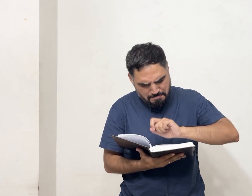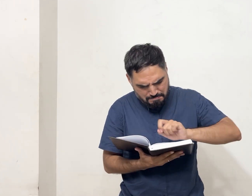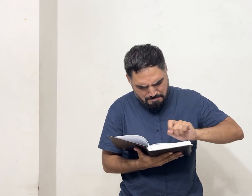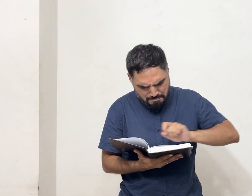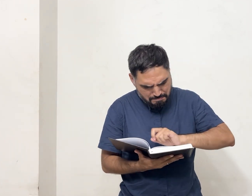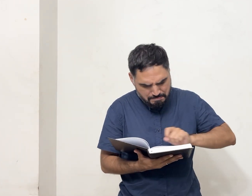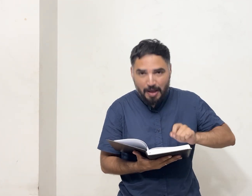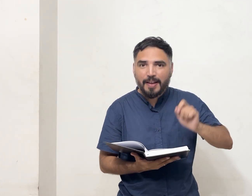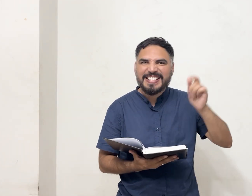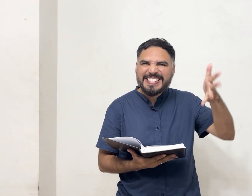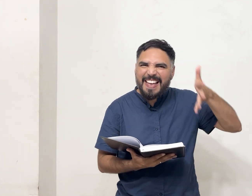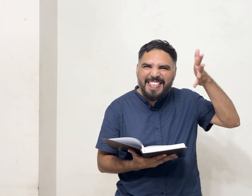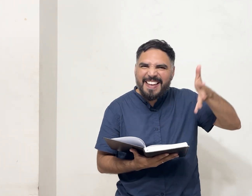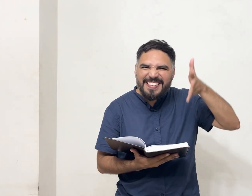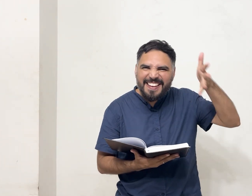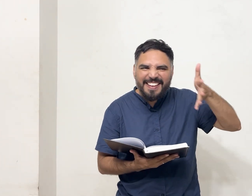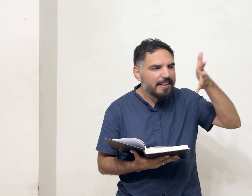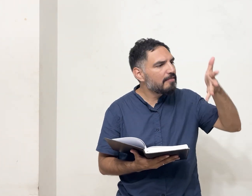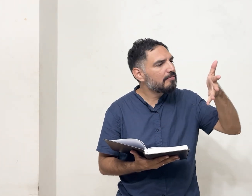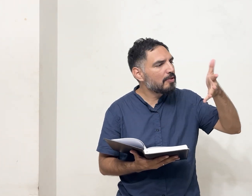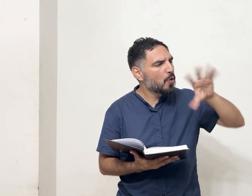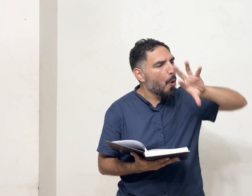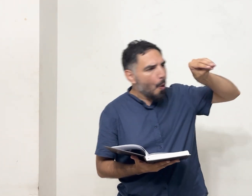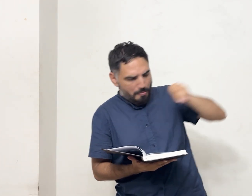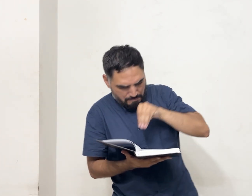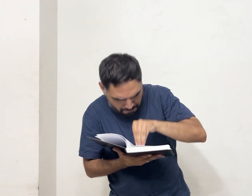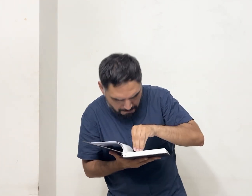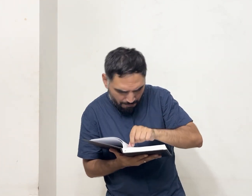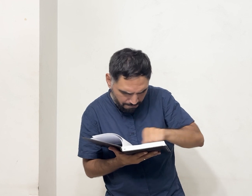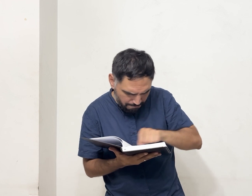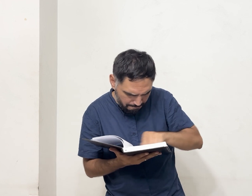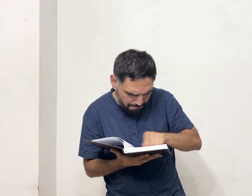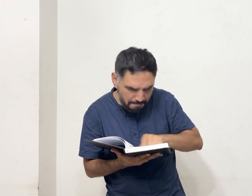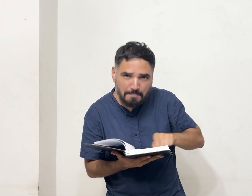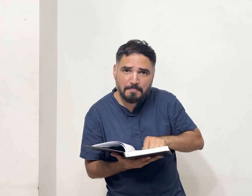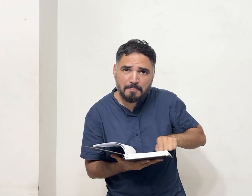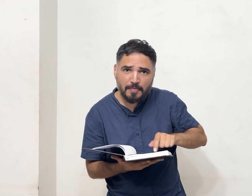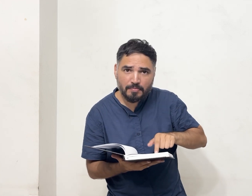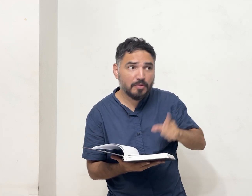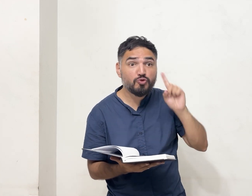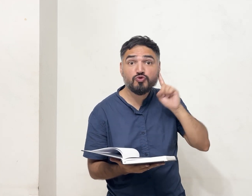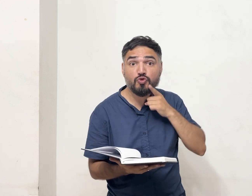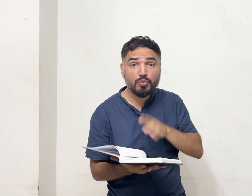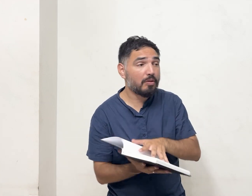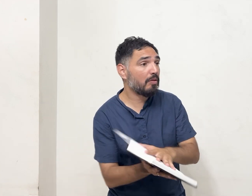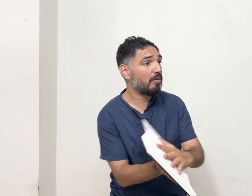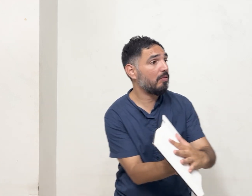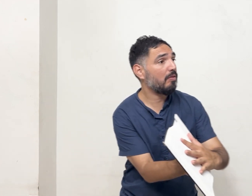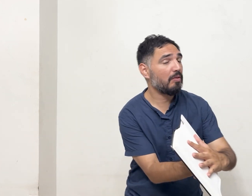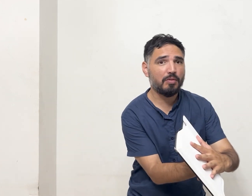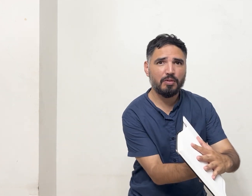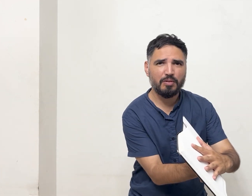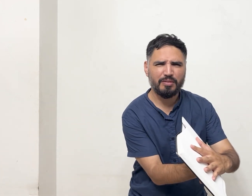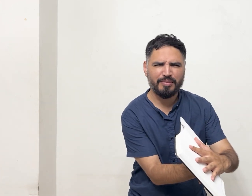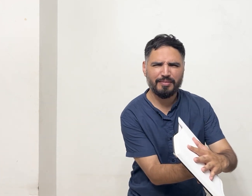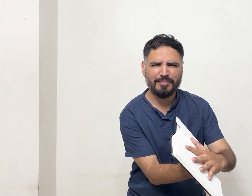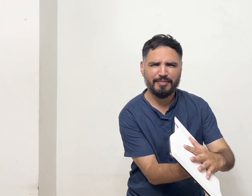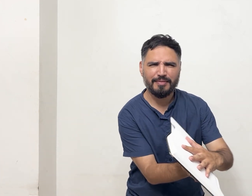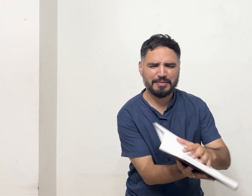language, to draw it on paper, just as if it were a spoken or written language. Then I show it to a deaf person.